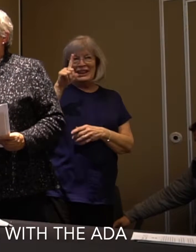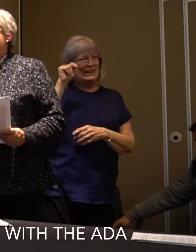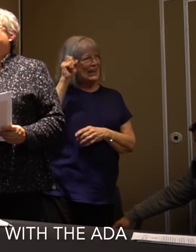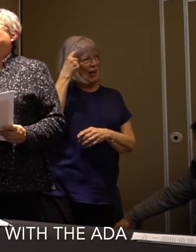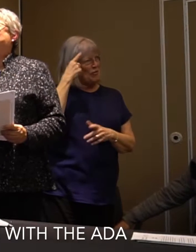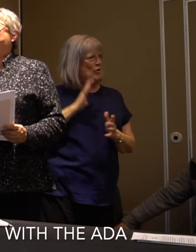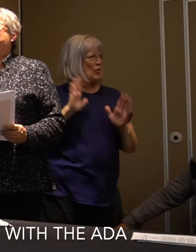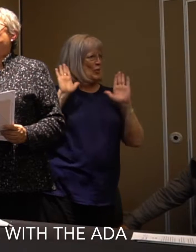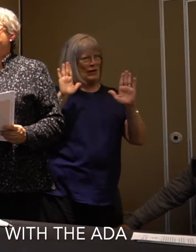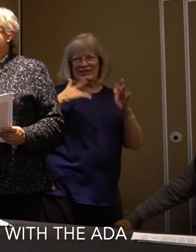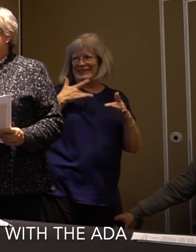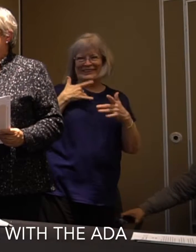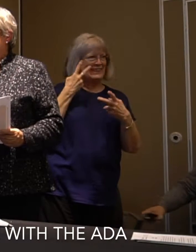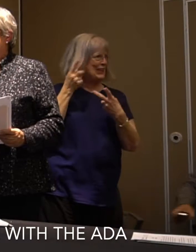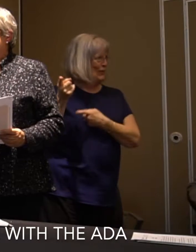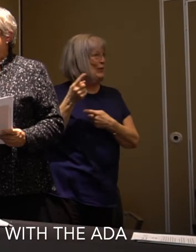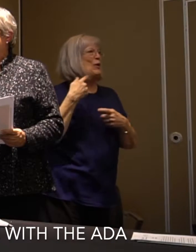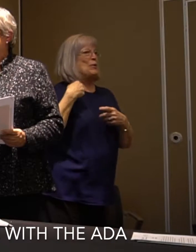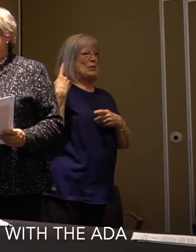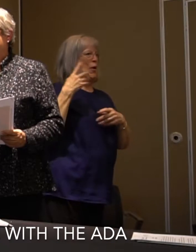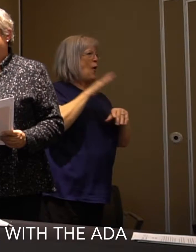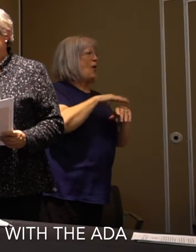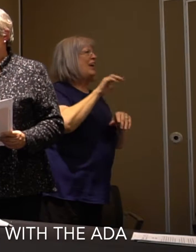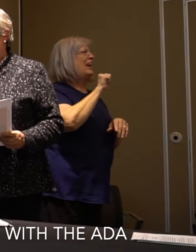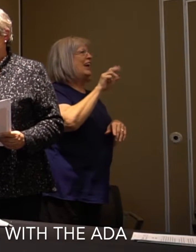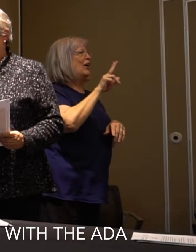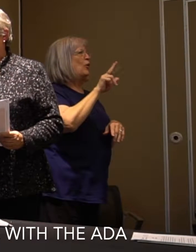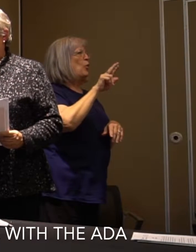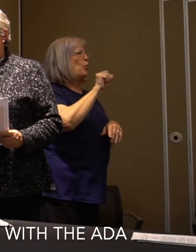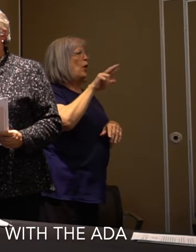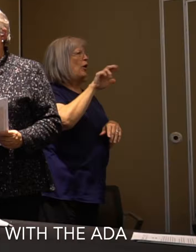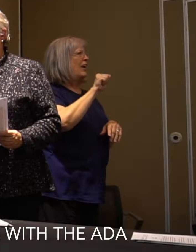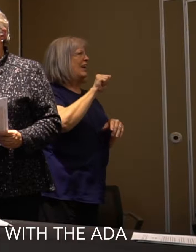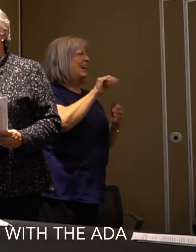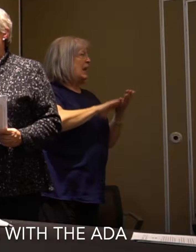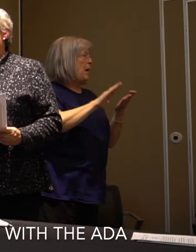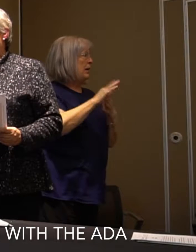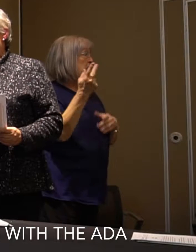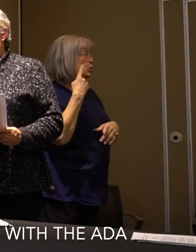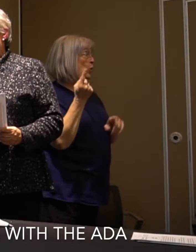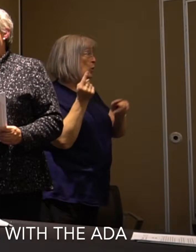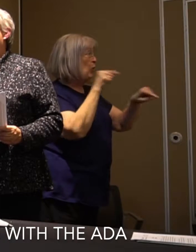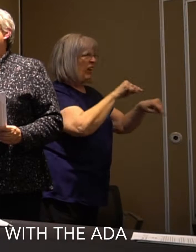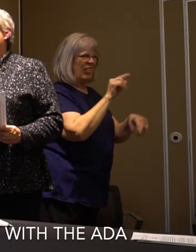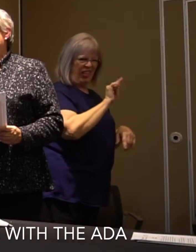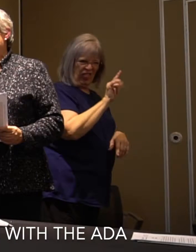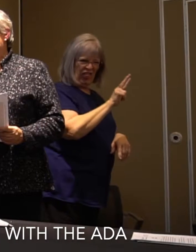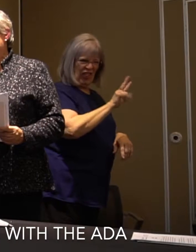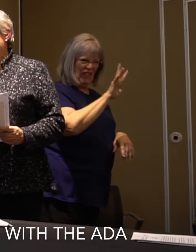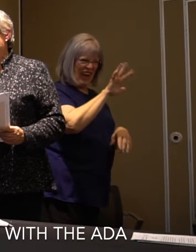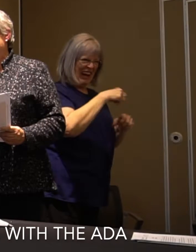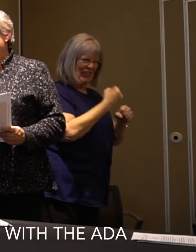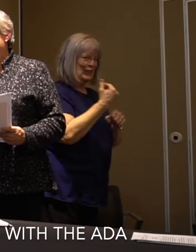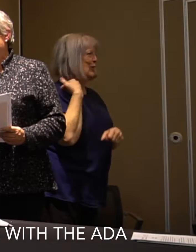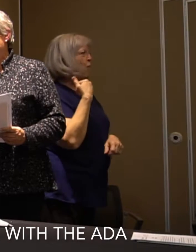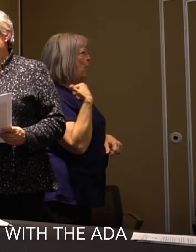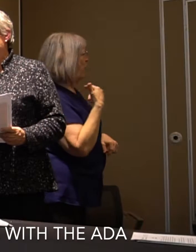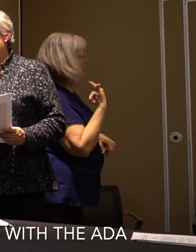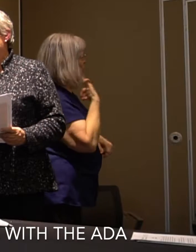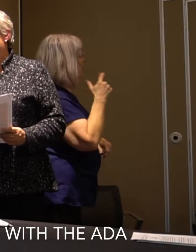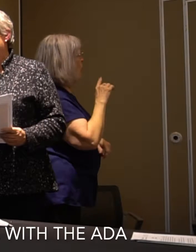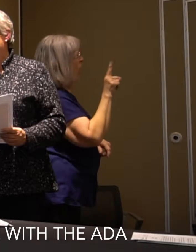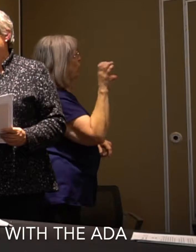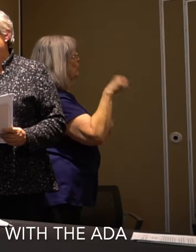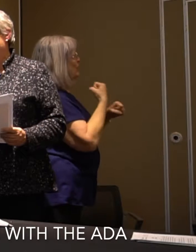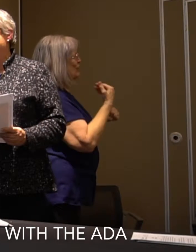you. We were on the Auraria campus, 35 years ago? 100 years ago. Helping people with disabilities get through